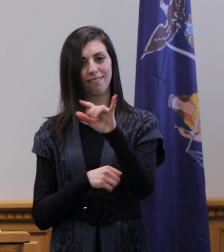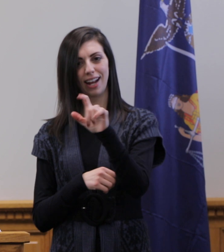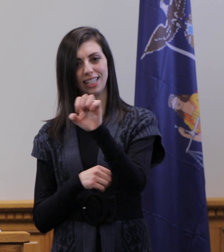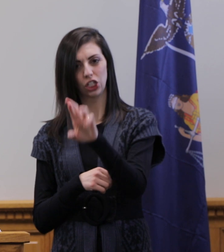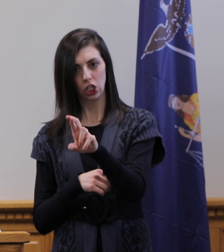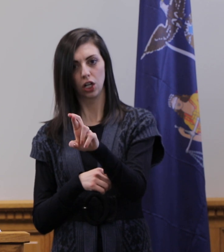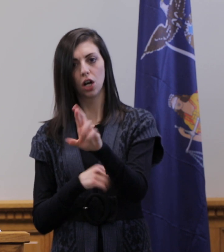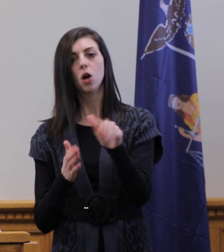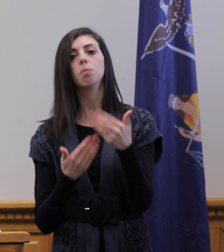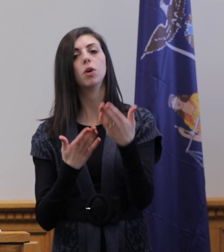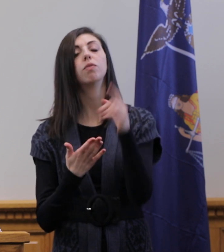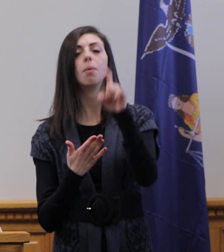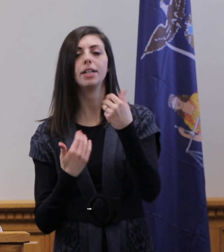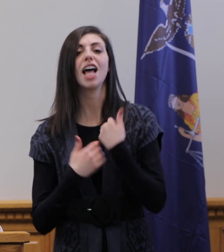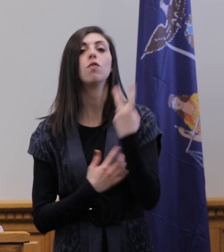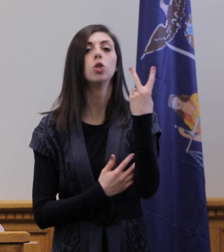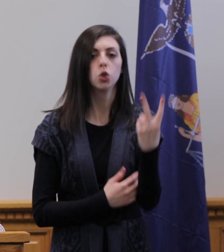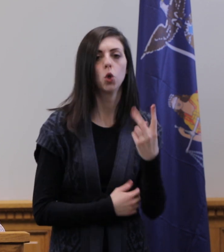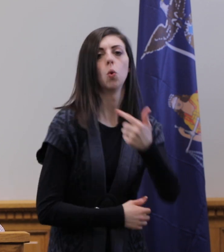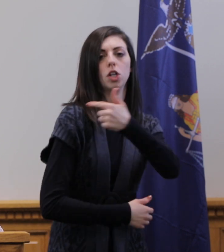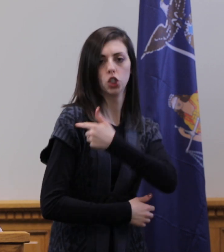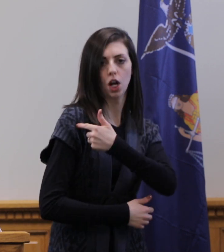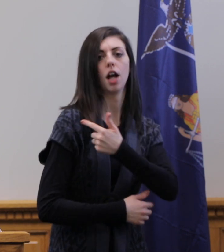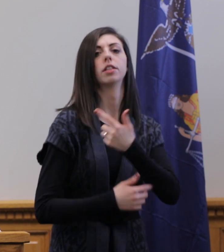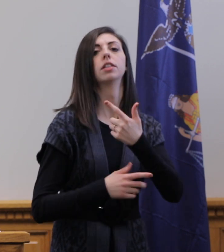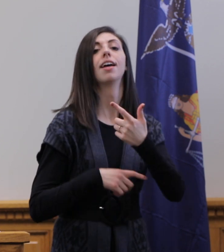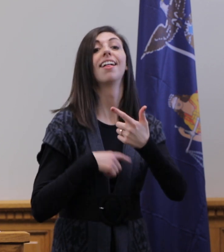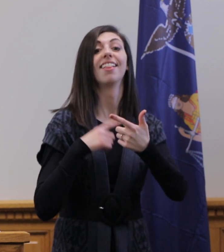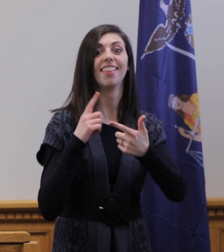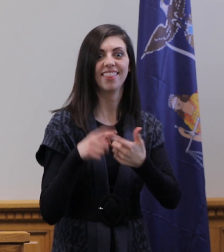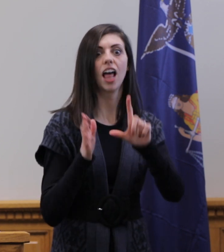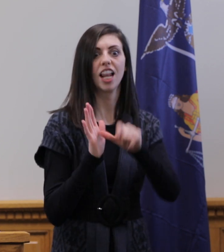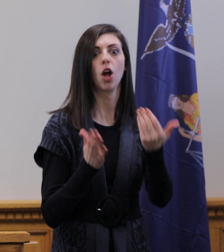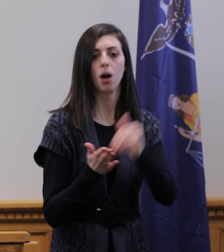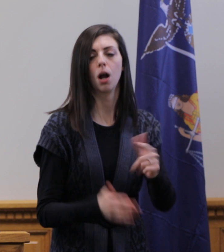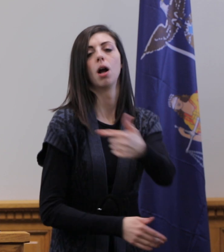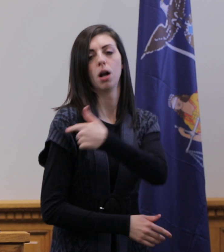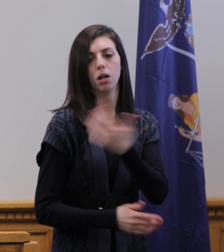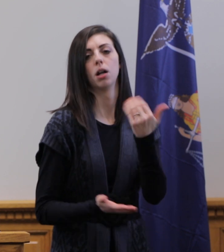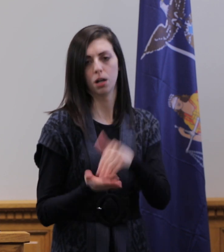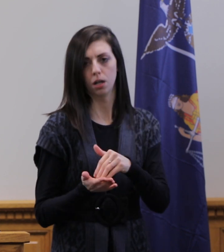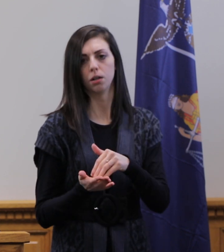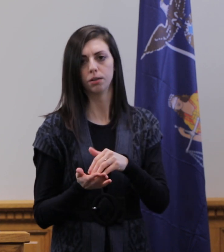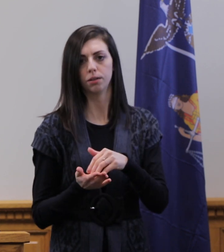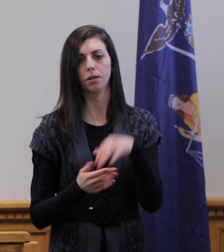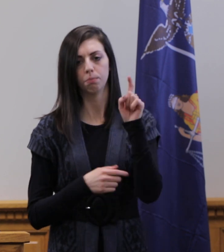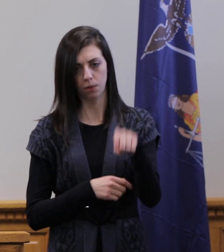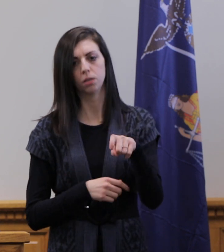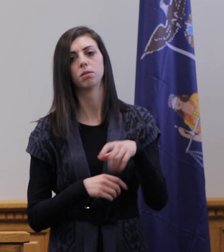offer best protection. When people receive the first vaccine, they receive an appointment for their second